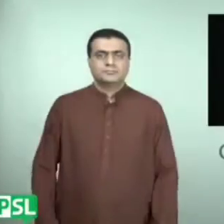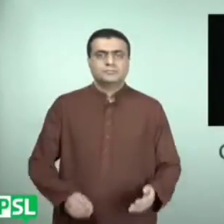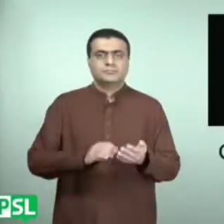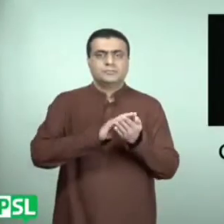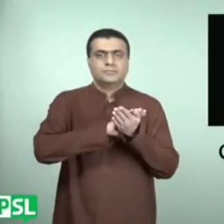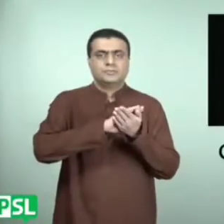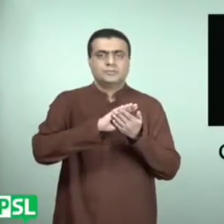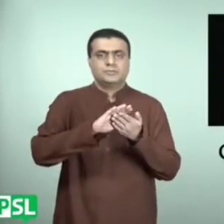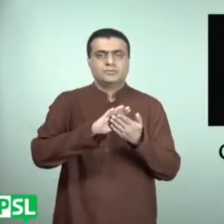Cleaning item.